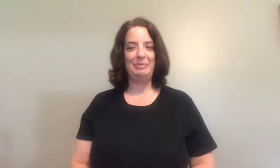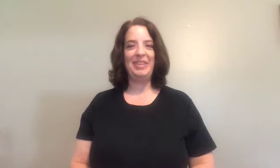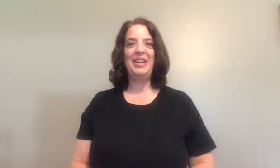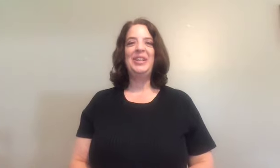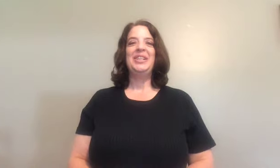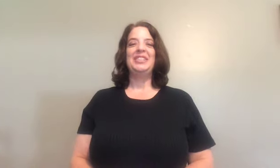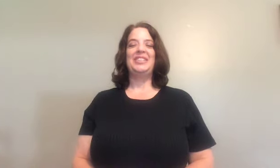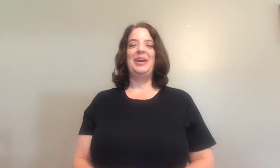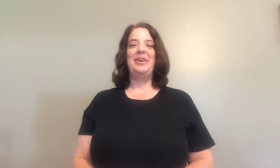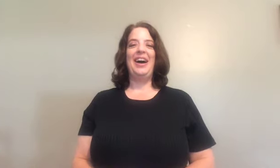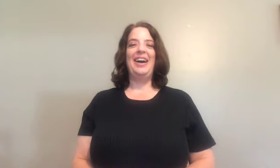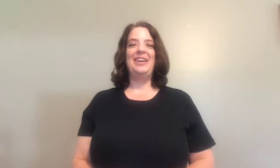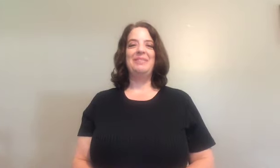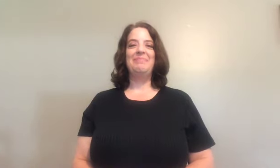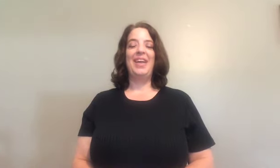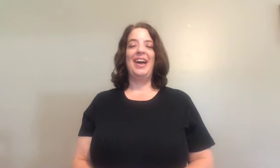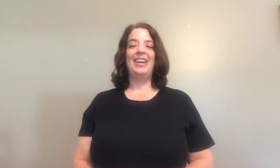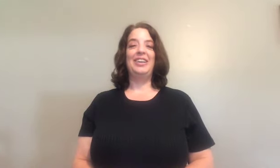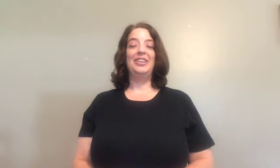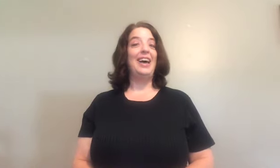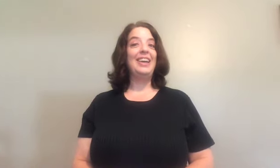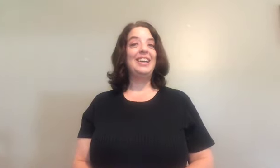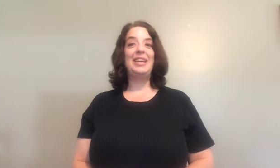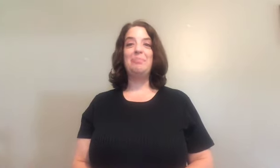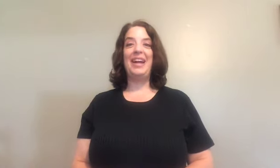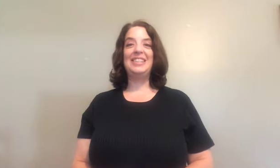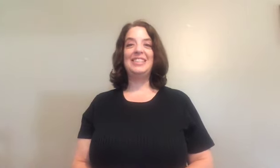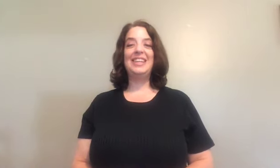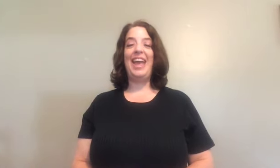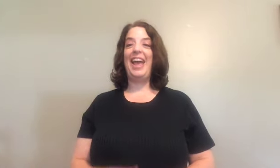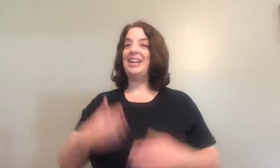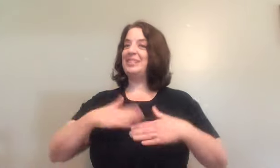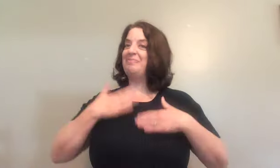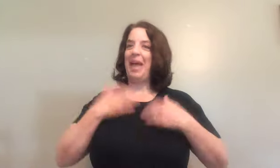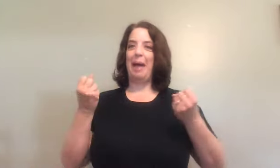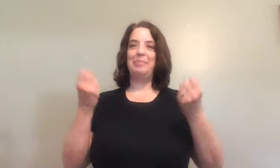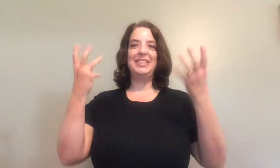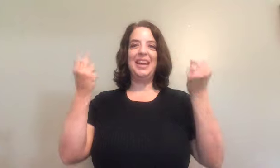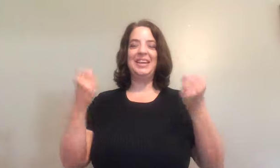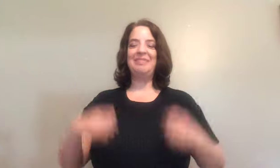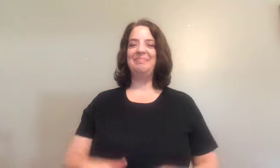So, good luck, keep practicing, and happy signing.